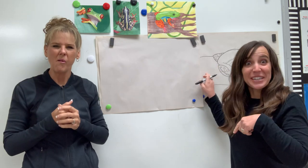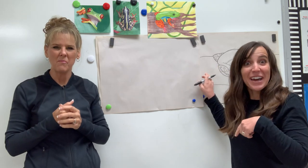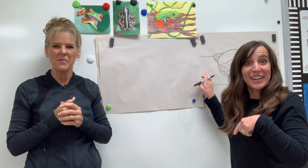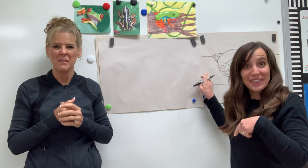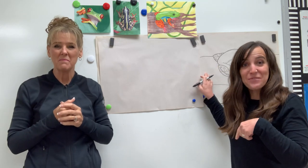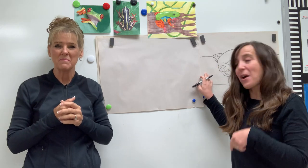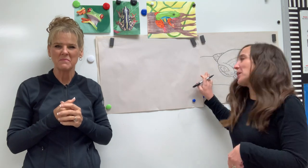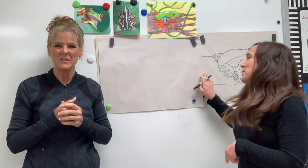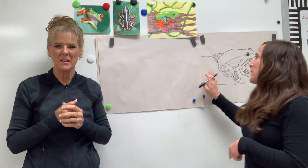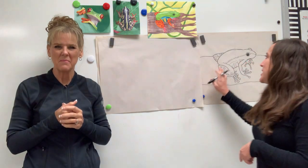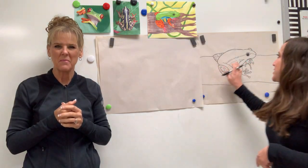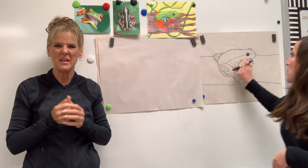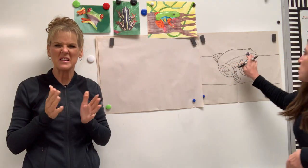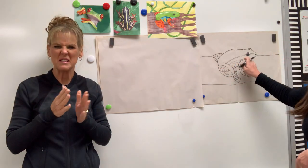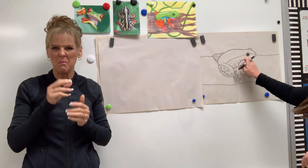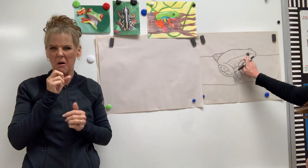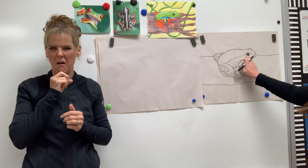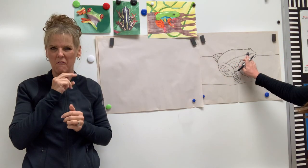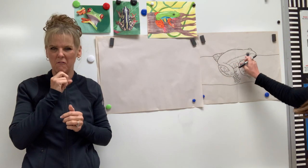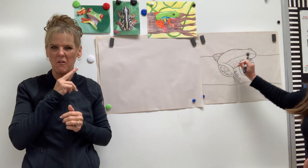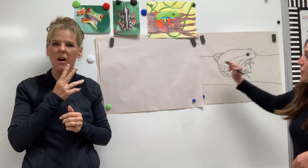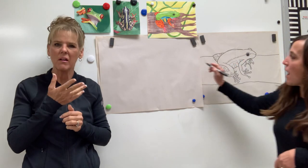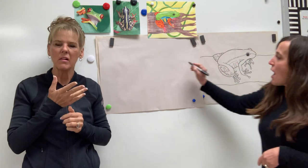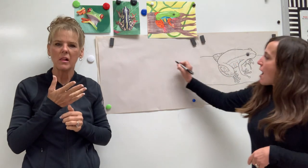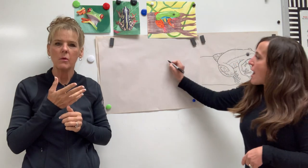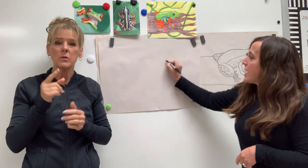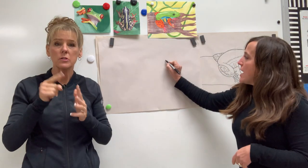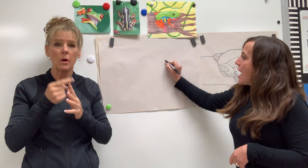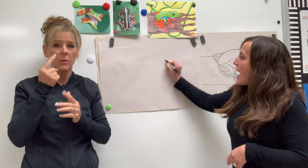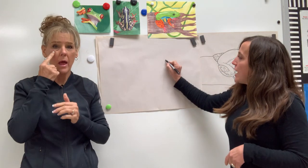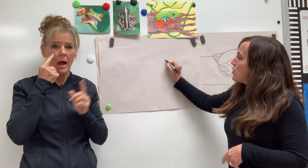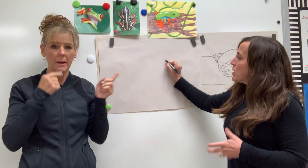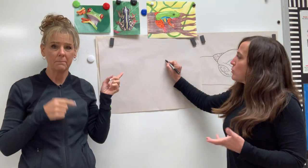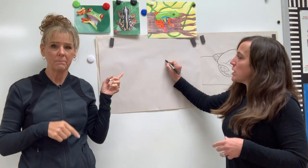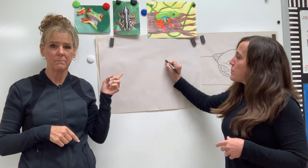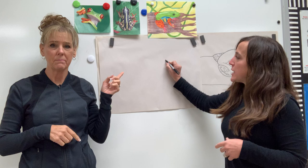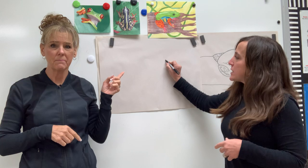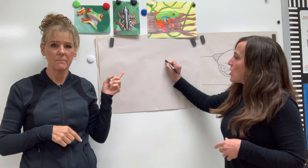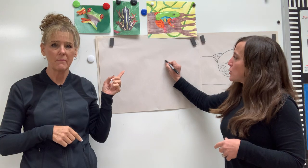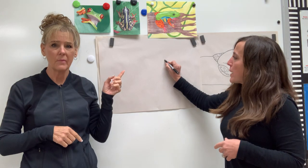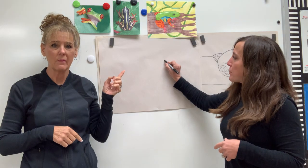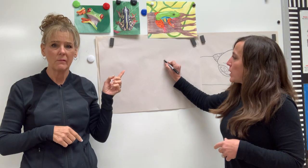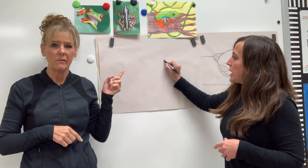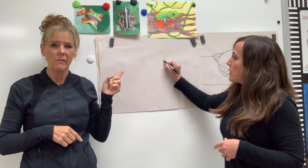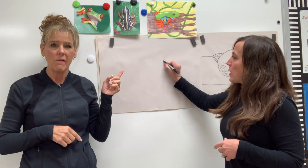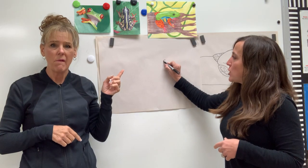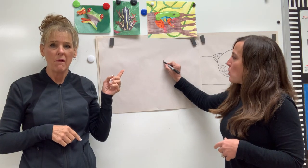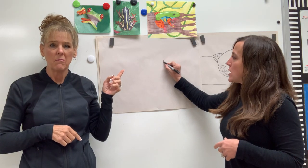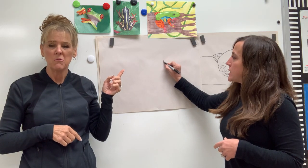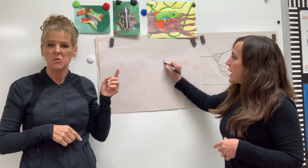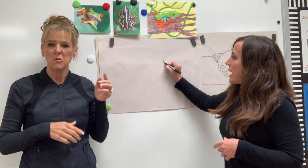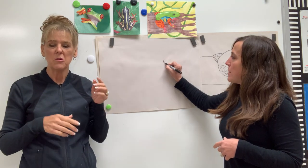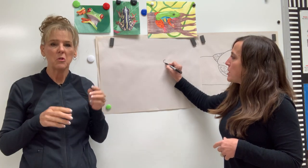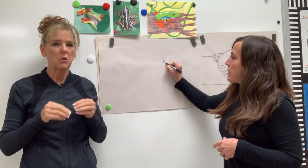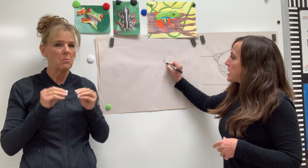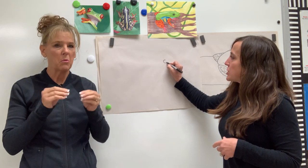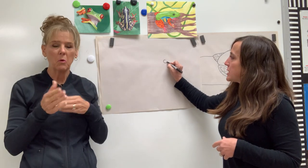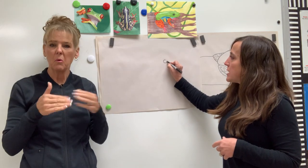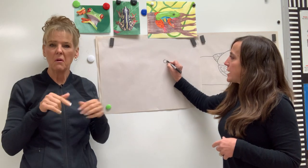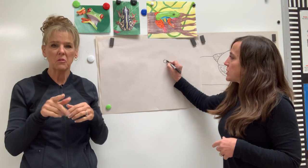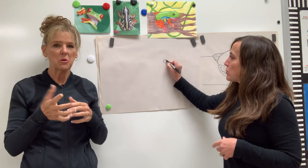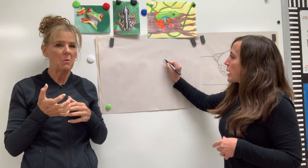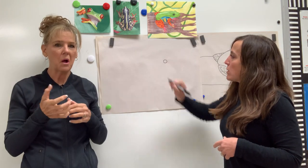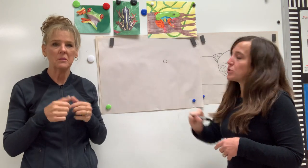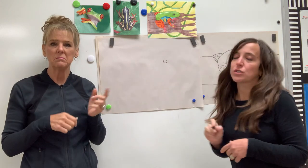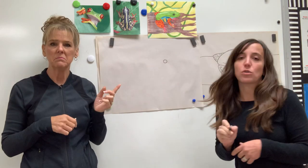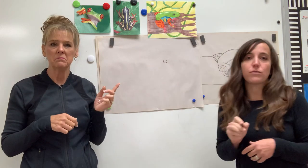He's going to be a tiny little frog, okay? So we're going to start with the eye, and you can really place it on your paper anywhere you want today. I'm going to make just